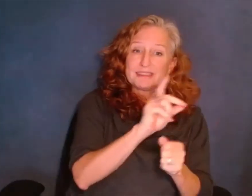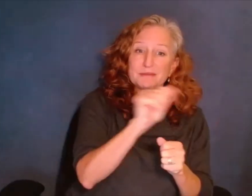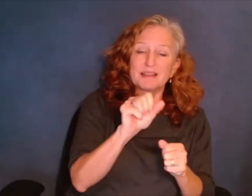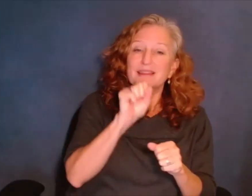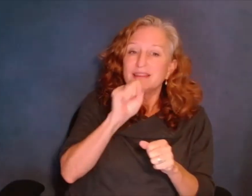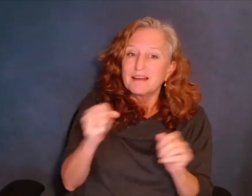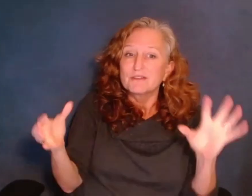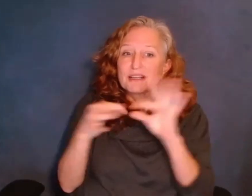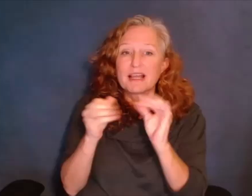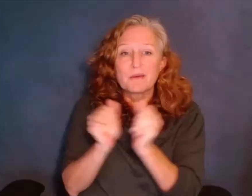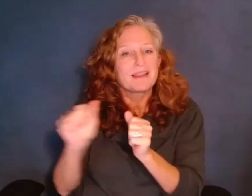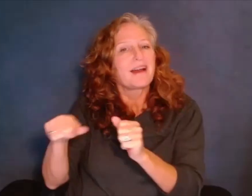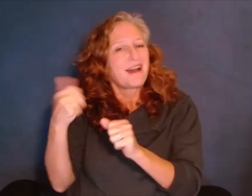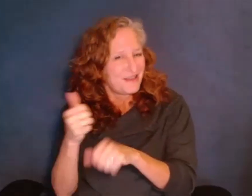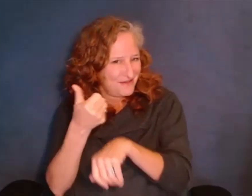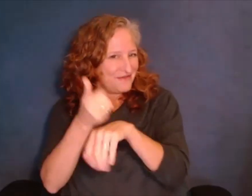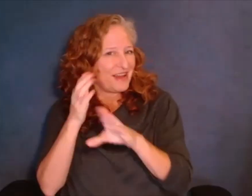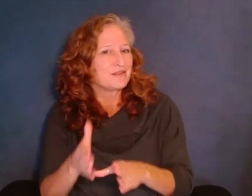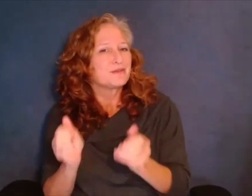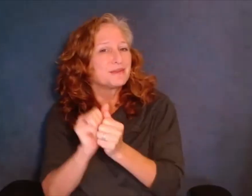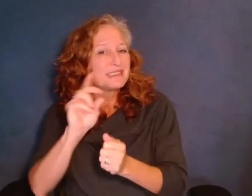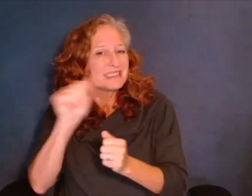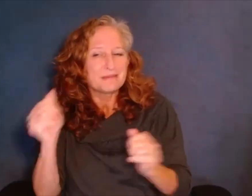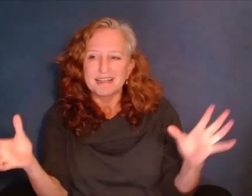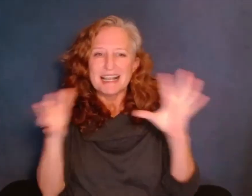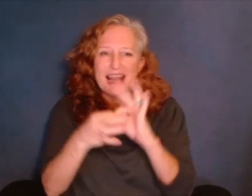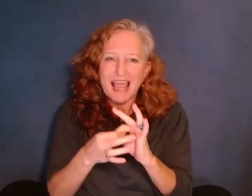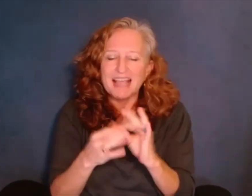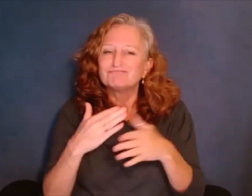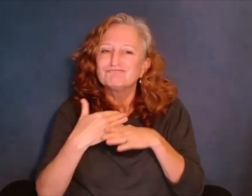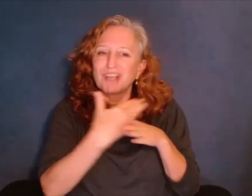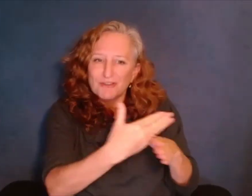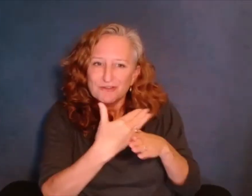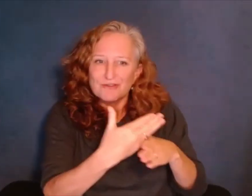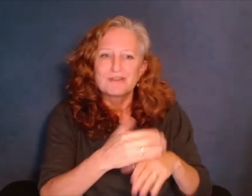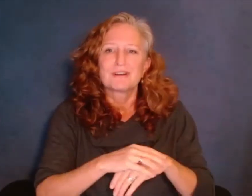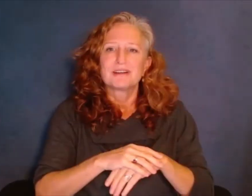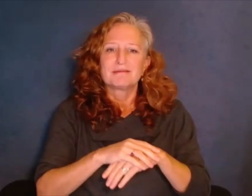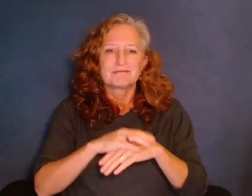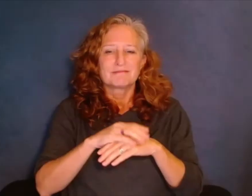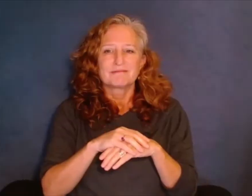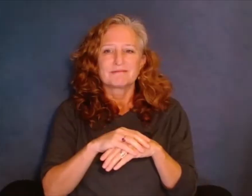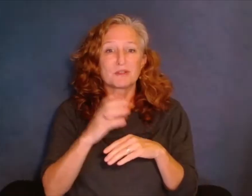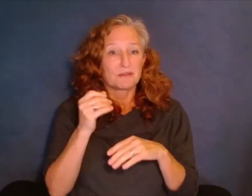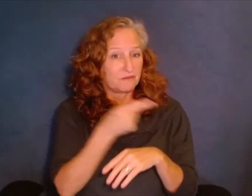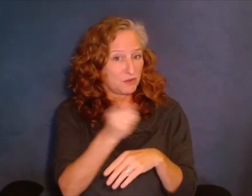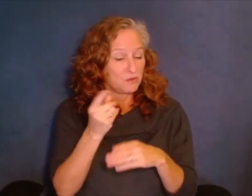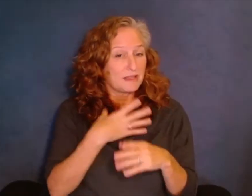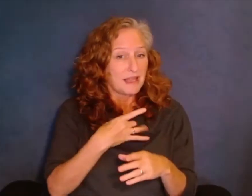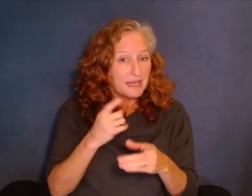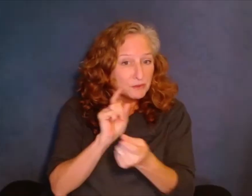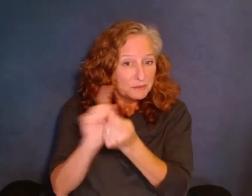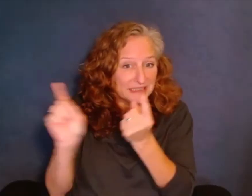social media version of Premiere Pro, a little more watered down, if you will. Those are some of my favorites in terms